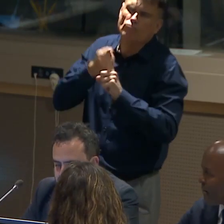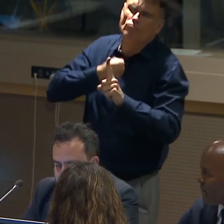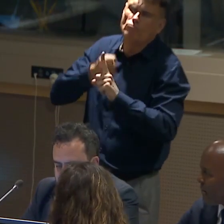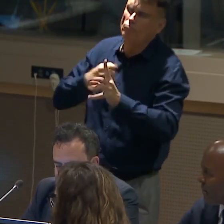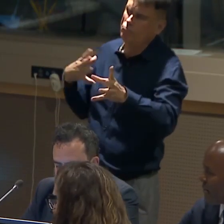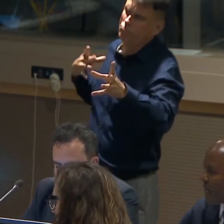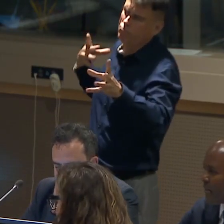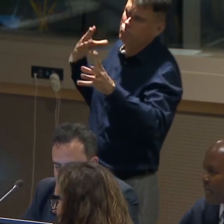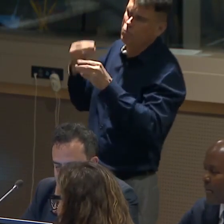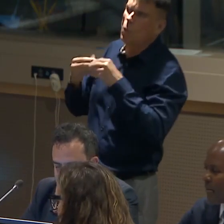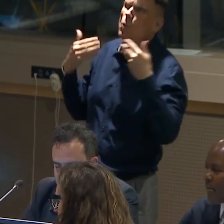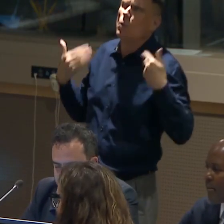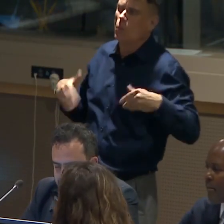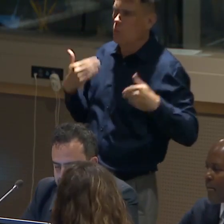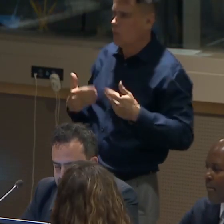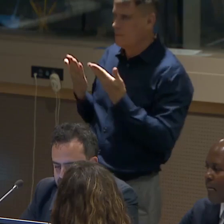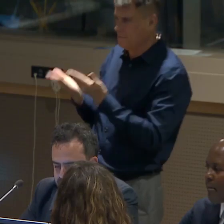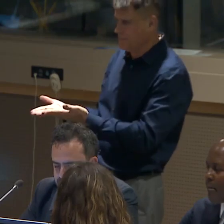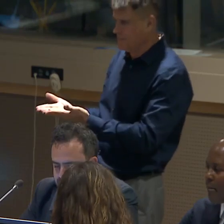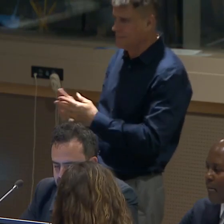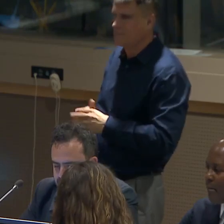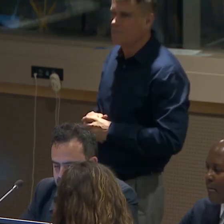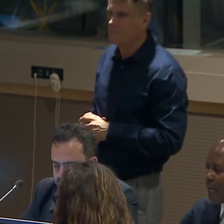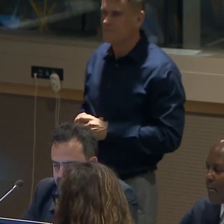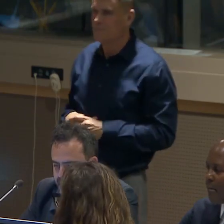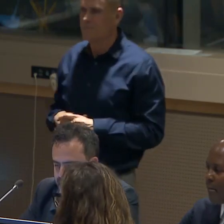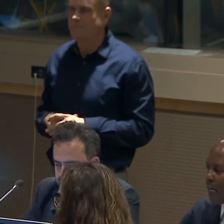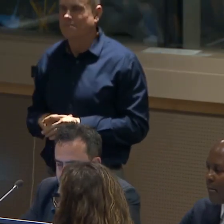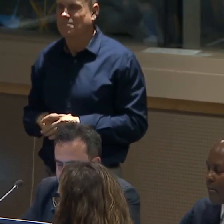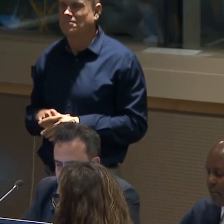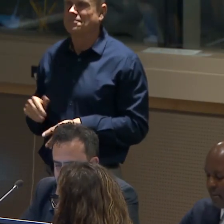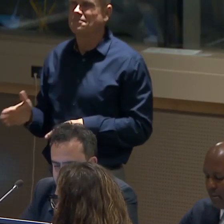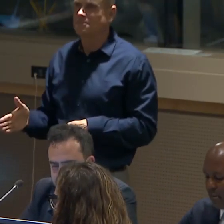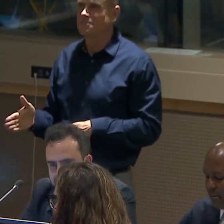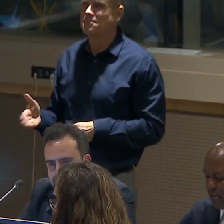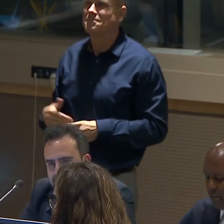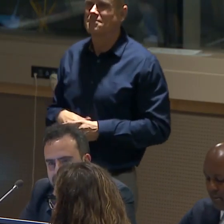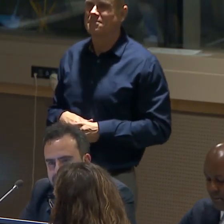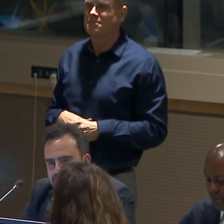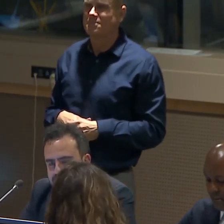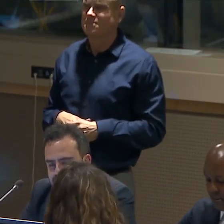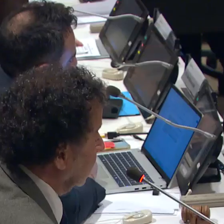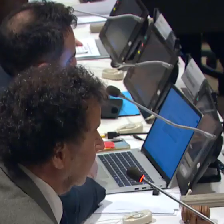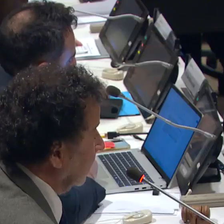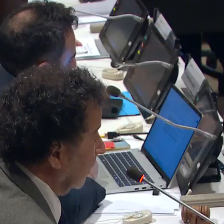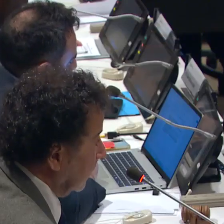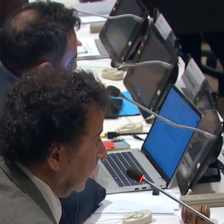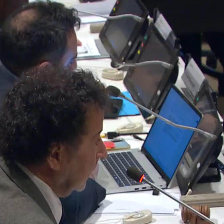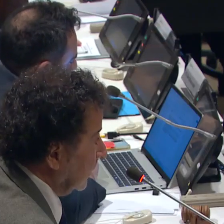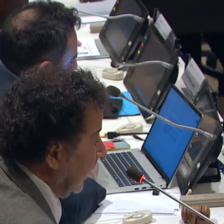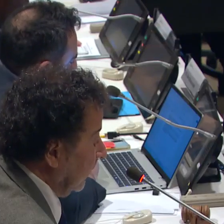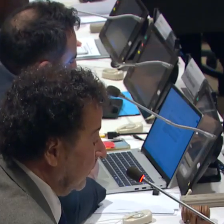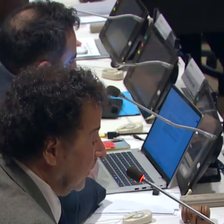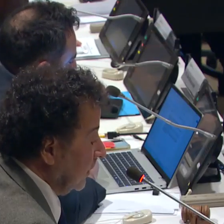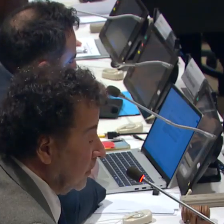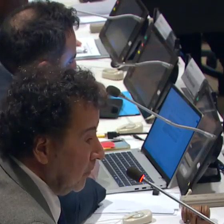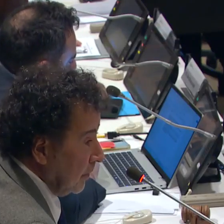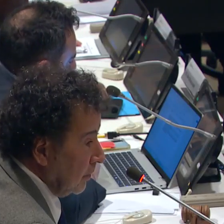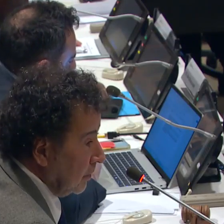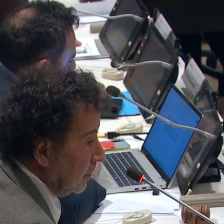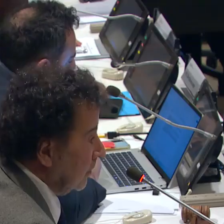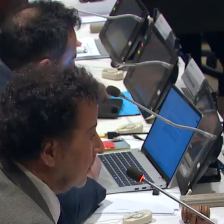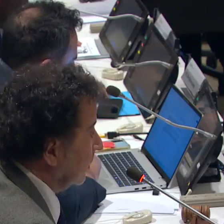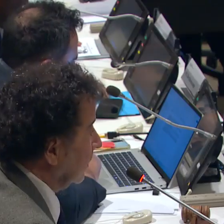So thank you, Alistair. So good morning, distinguished delegates, representatives of member states, colleagues,